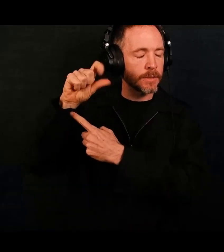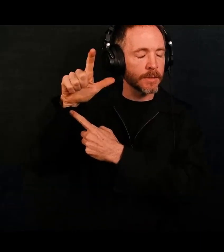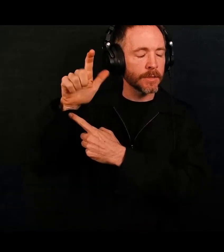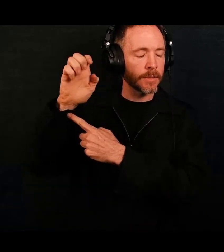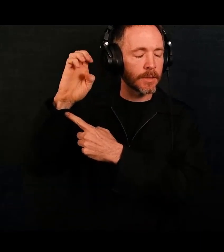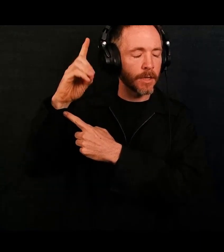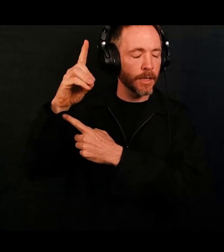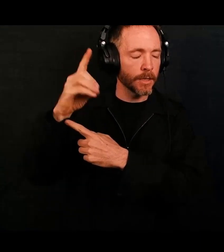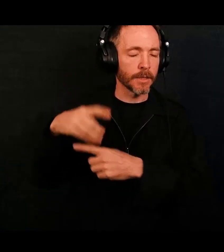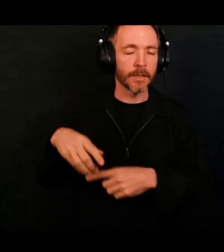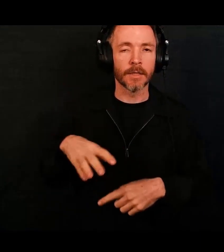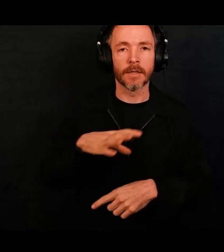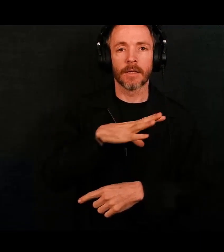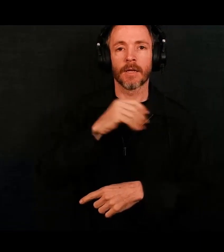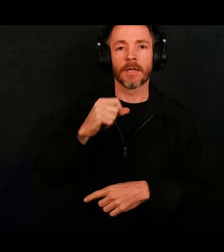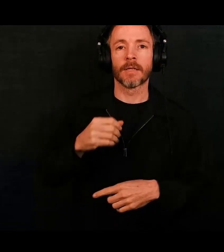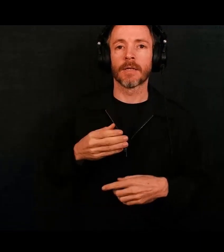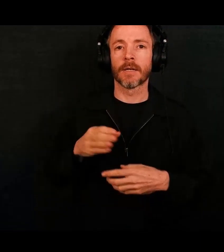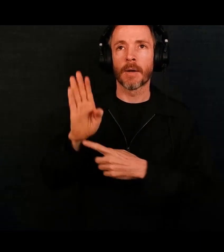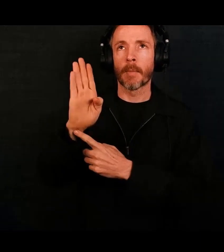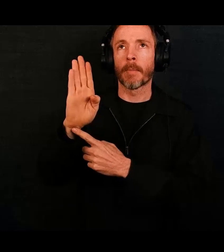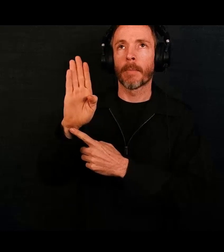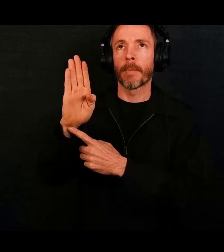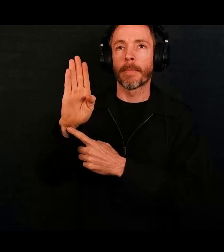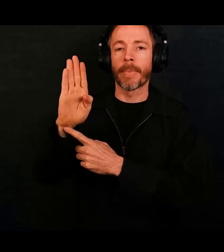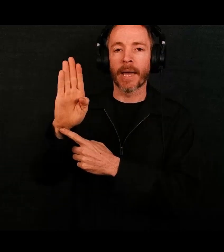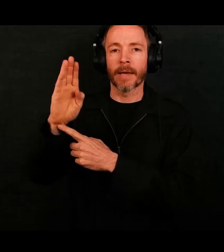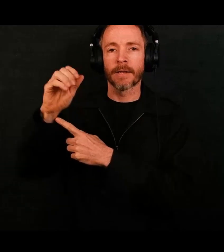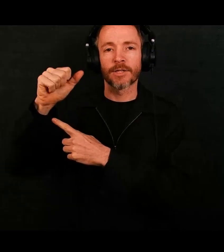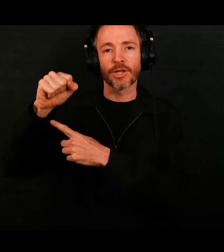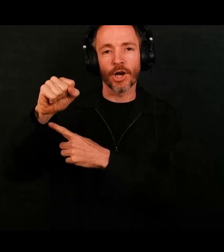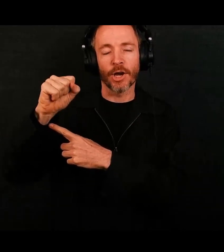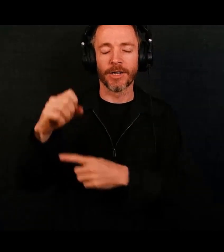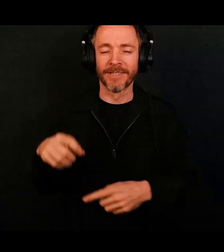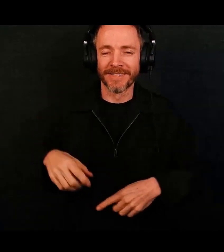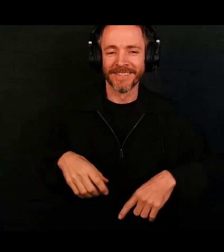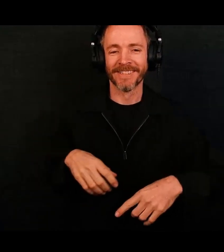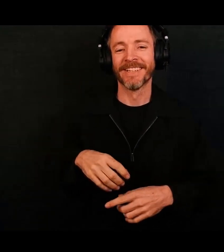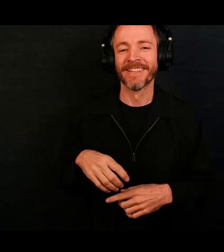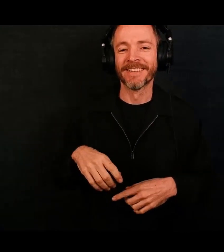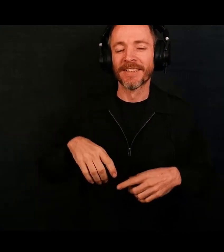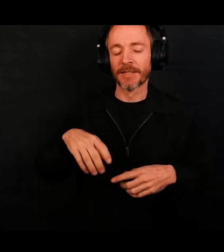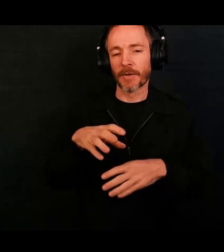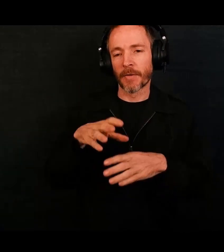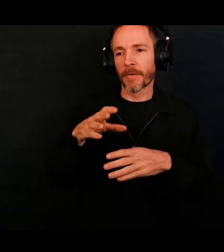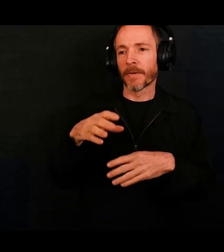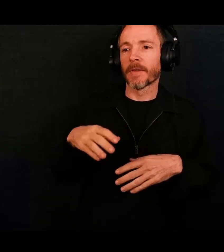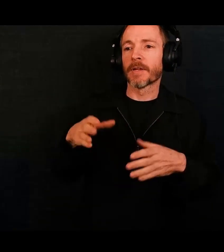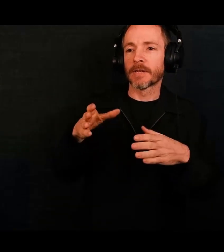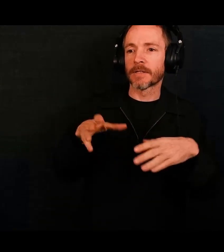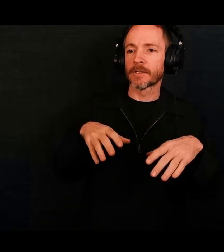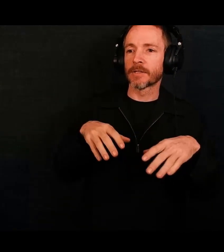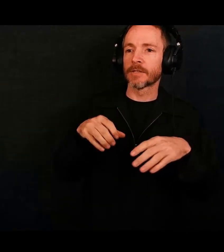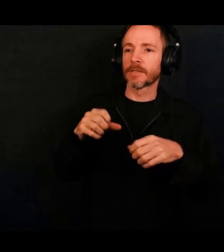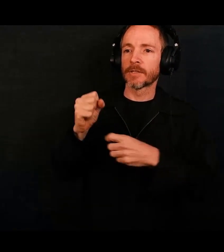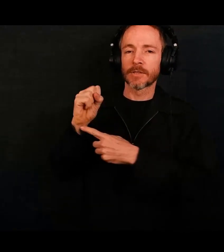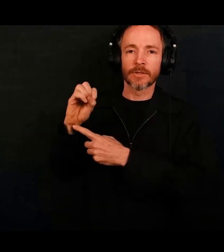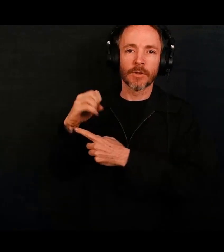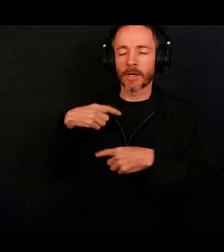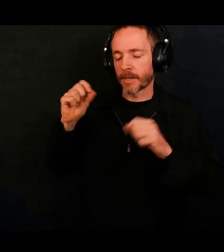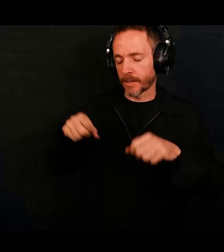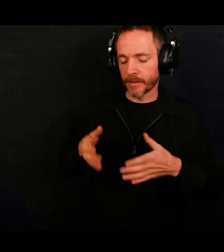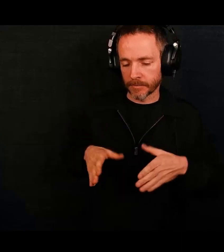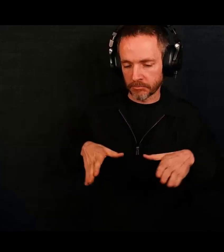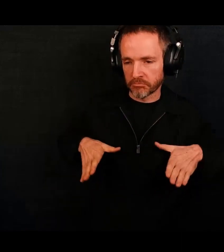eye. Ooh, and so I could get to automatically feed. Bandsaw. And so that